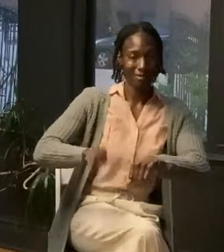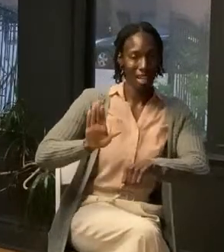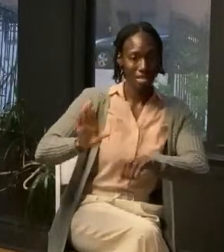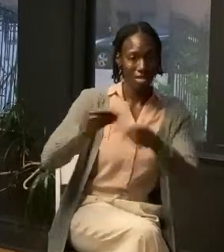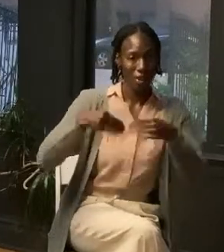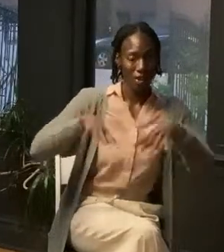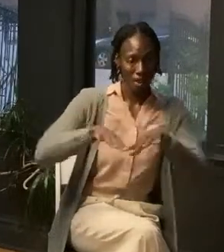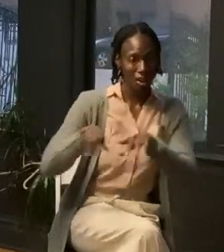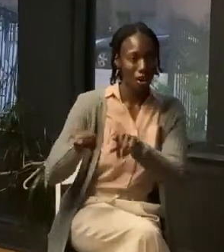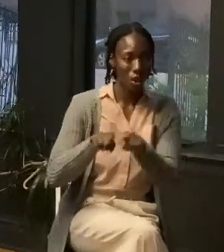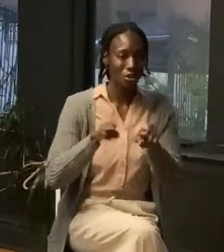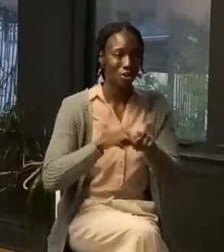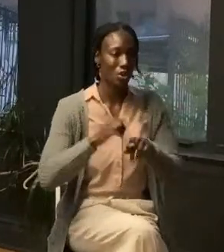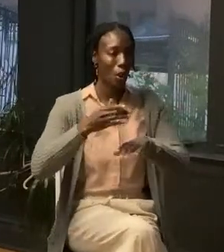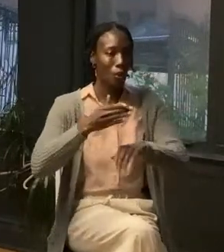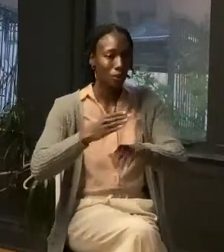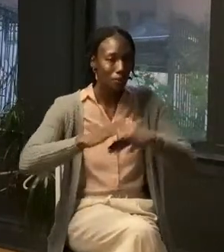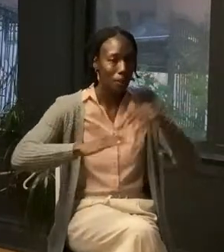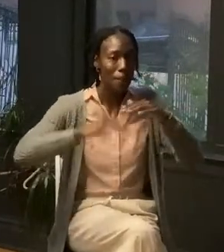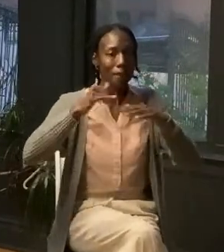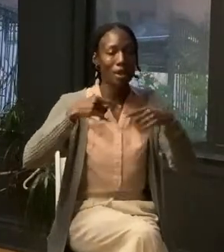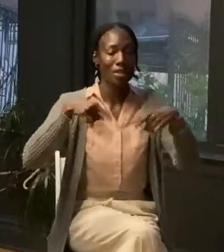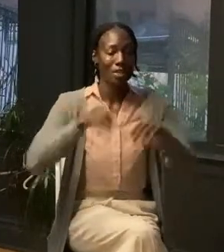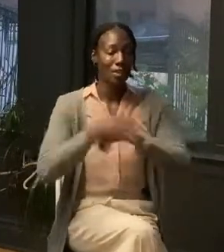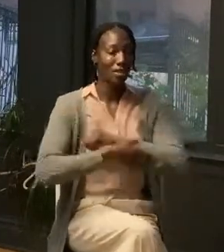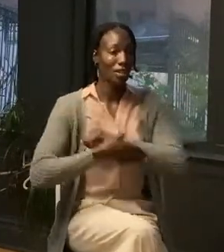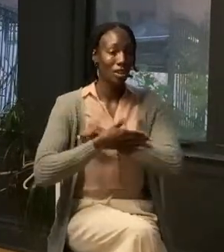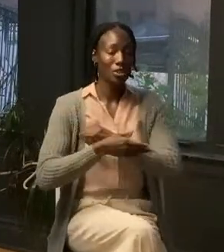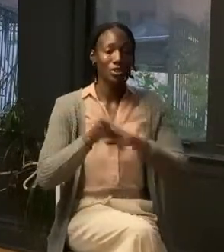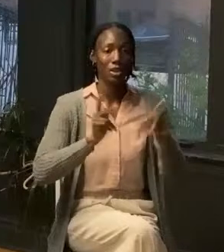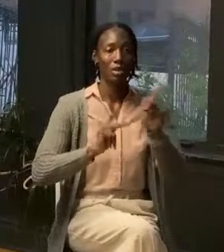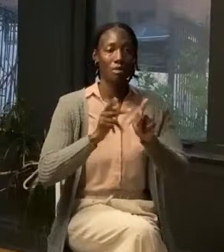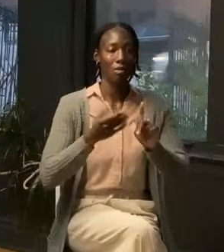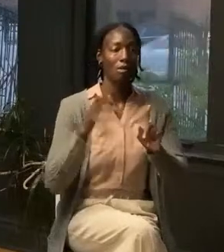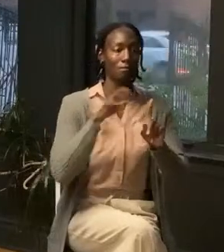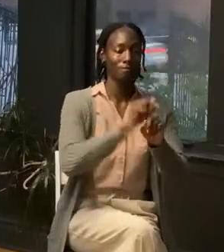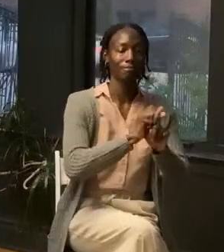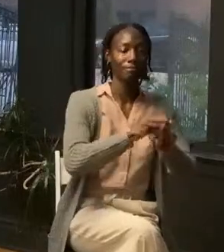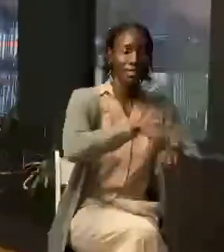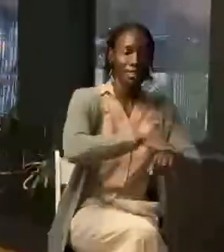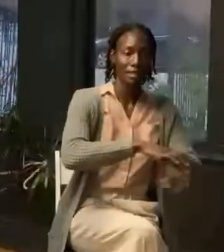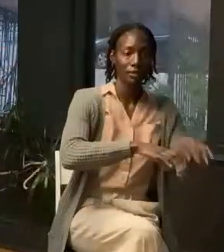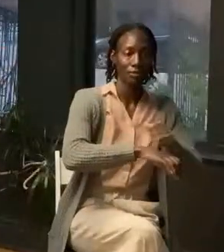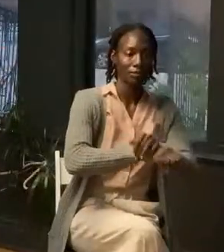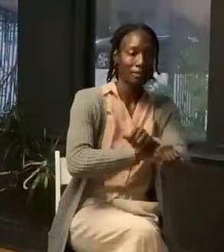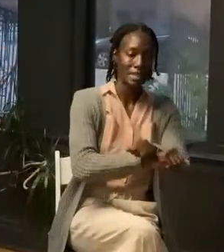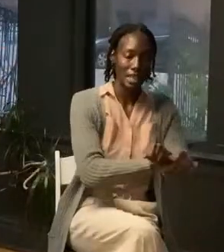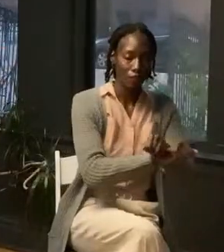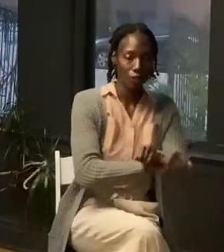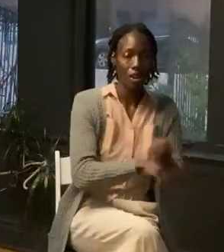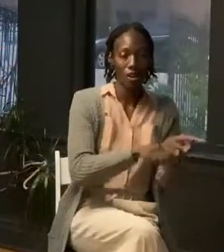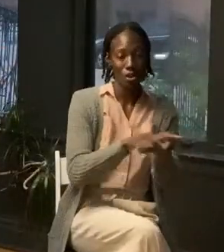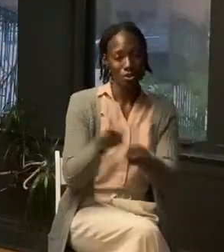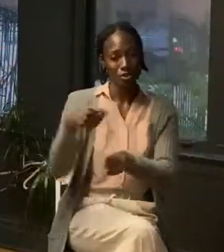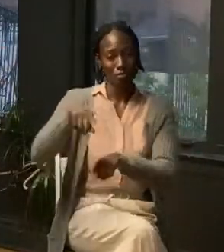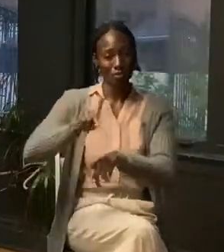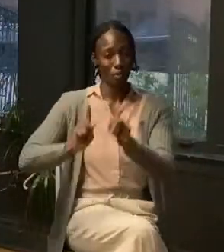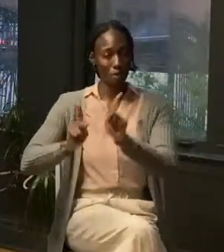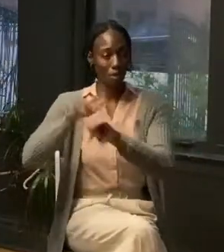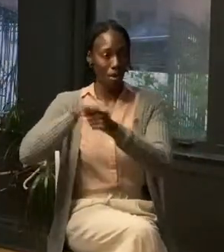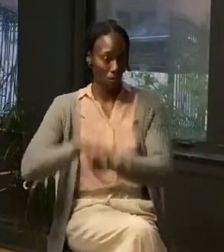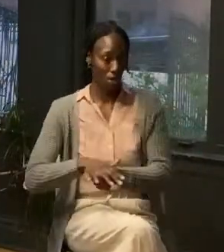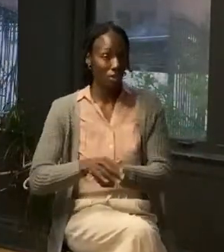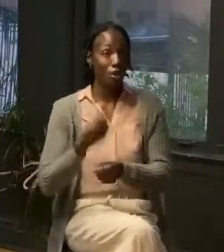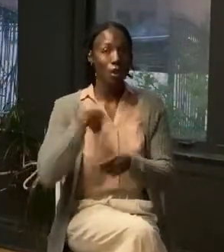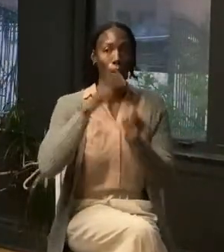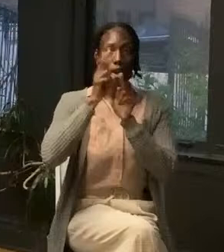uncompensated and compulsory labor, those enslaved and those oppressed. We honor those who came before and all those who